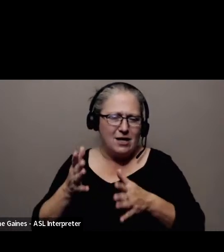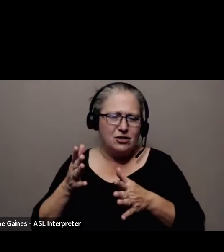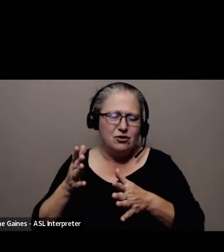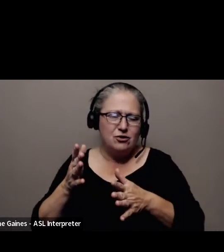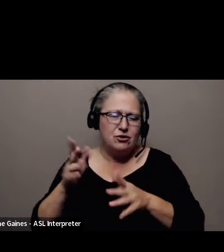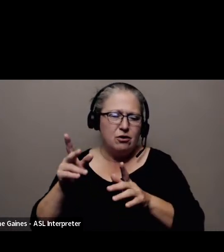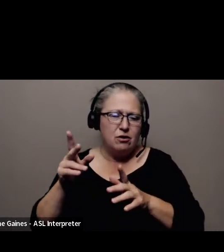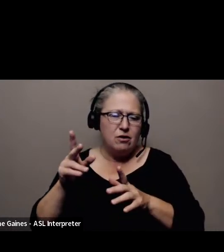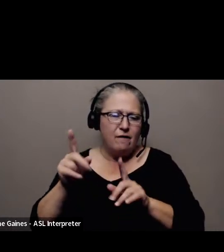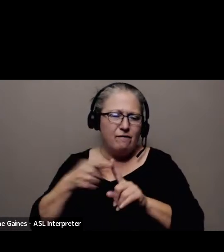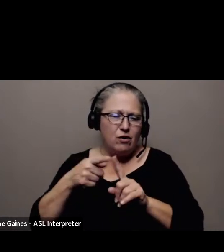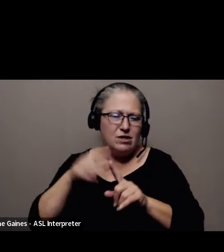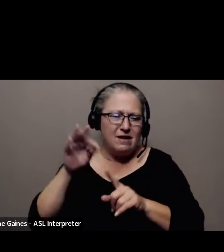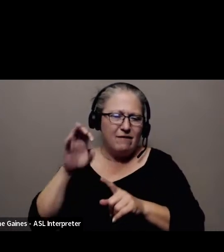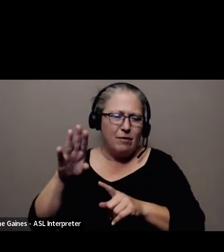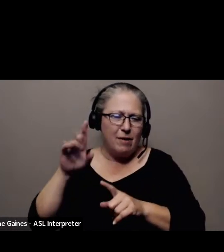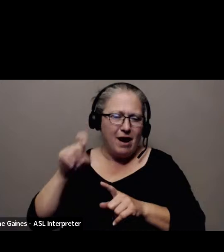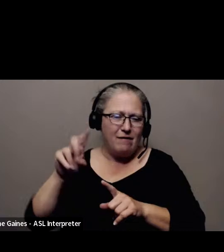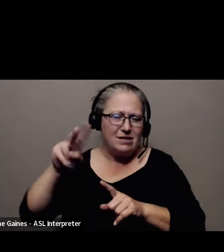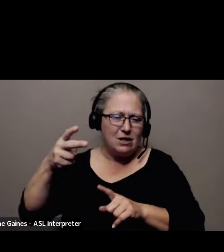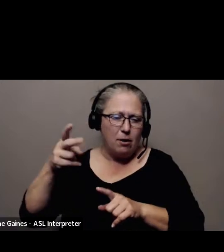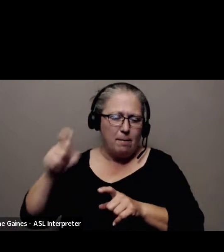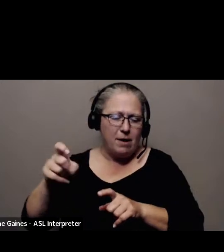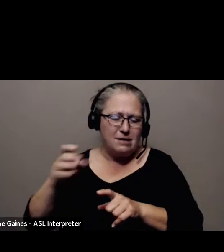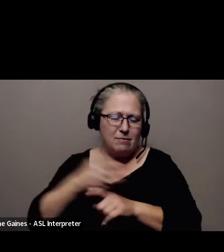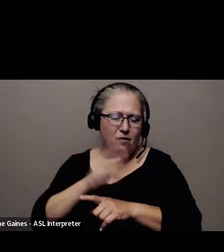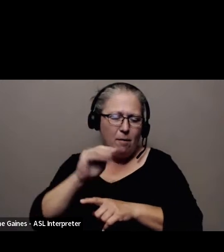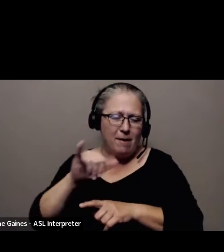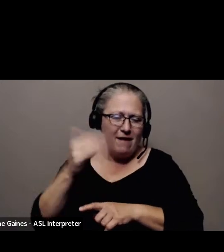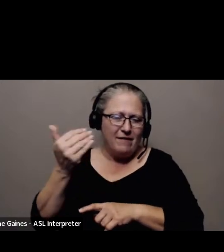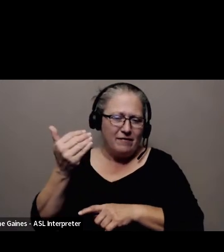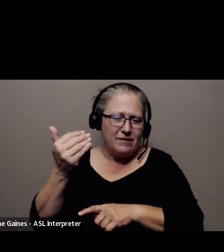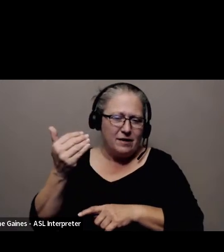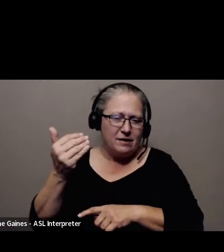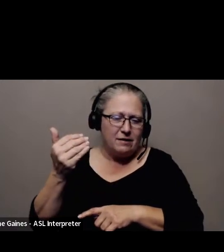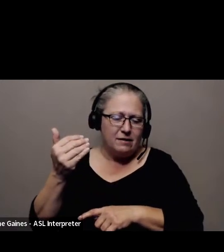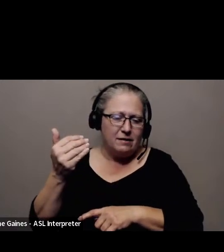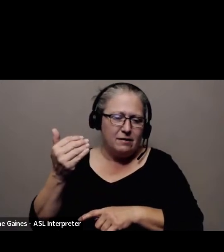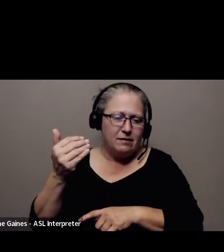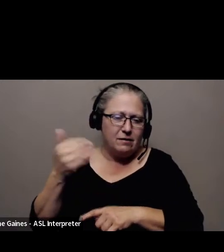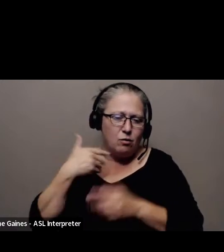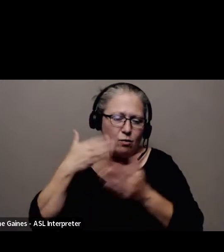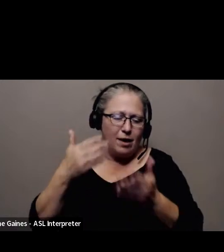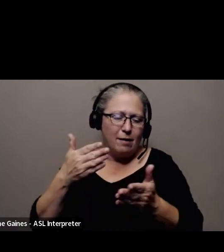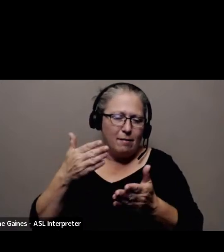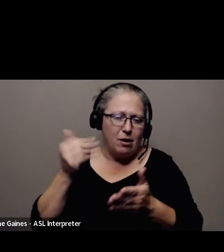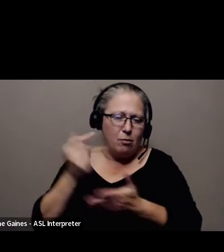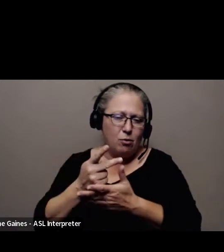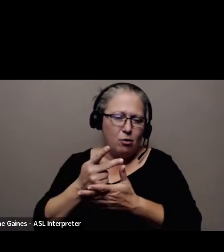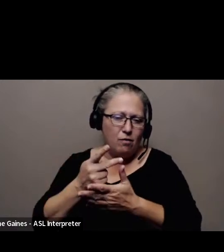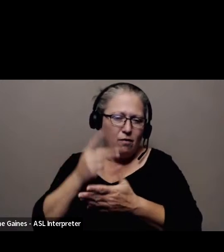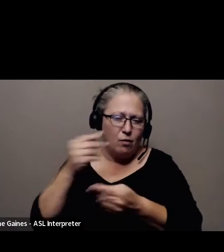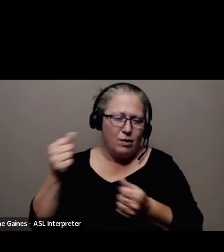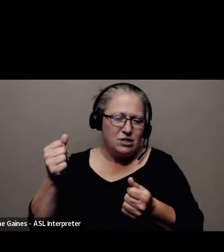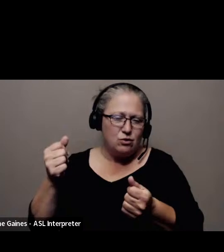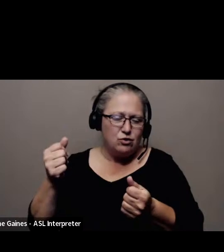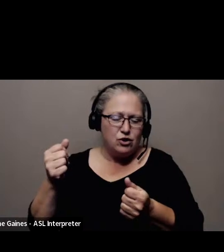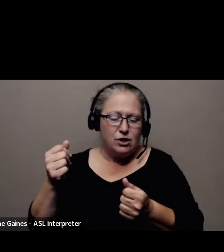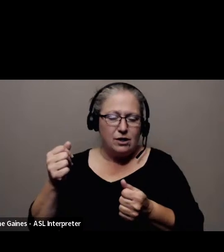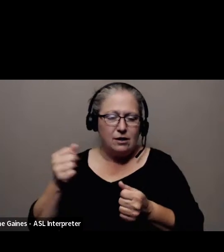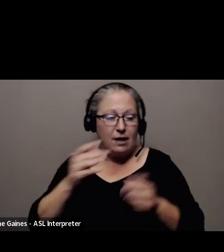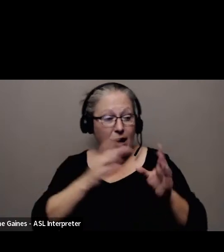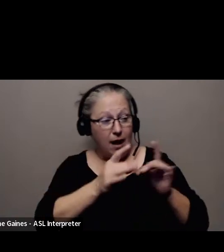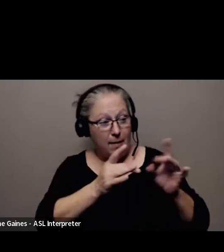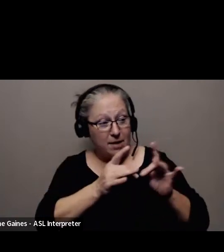the first one was in February. We have to do the second one by May 15th. So we recommend approval of the resolution.